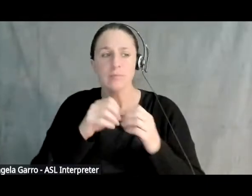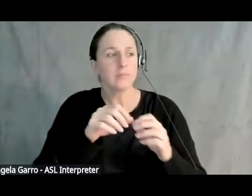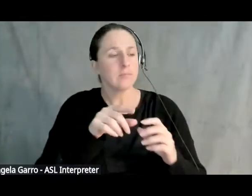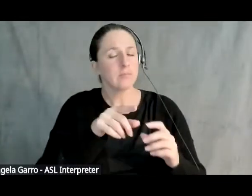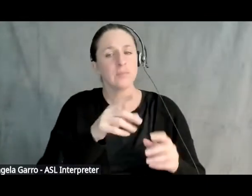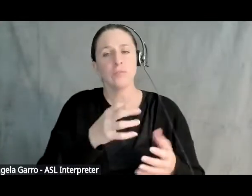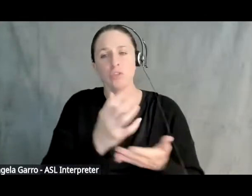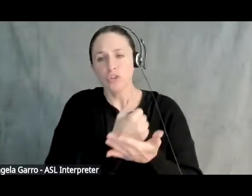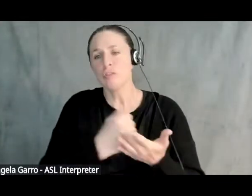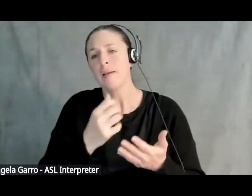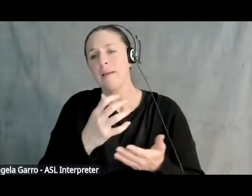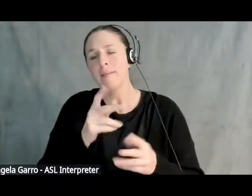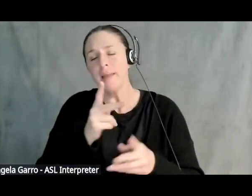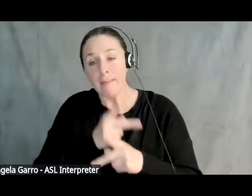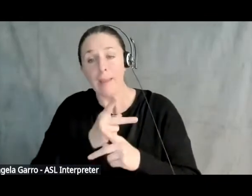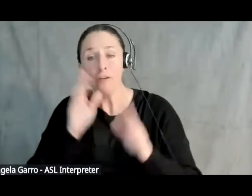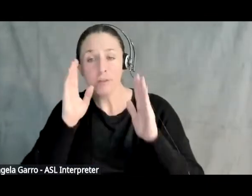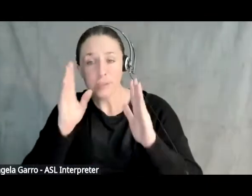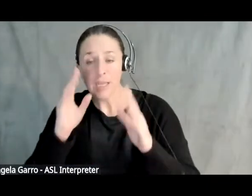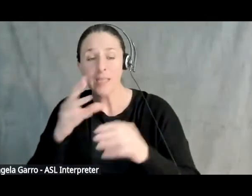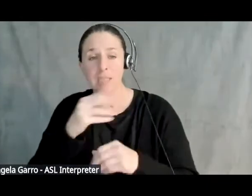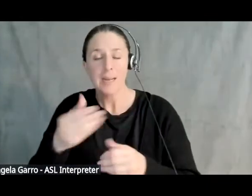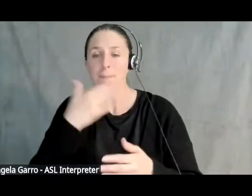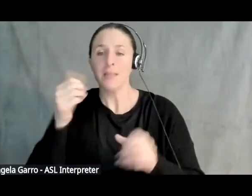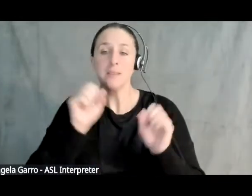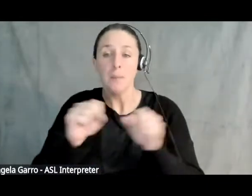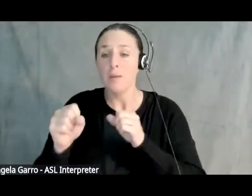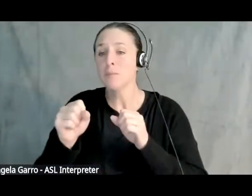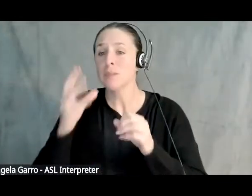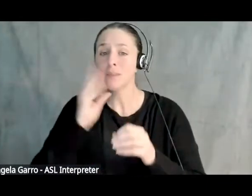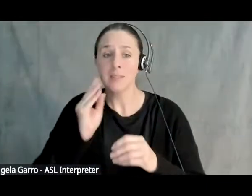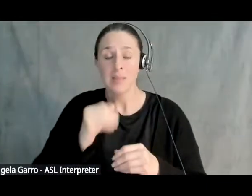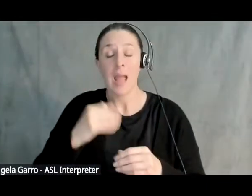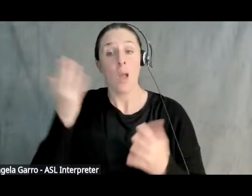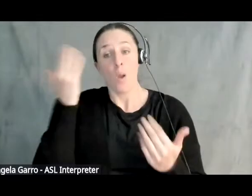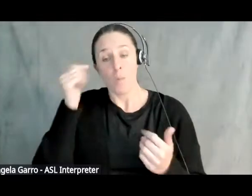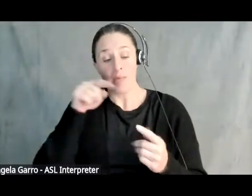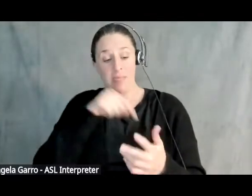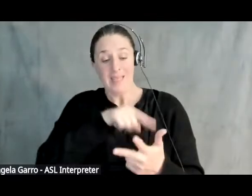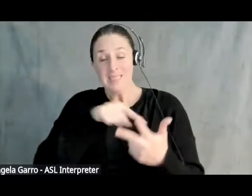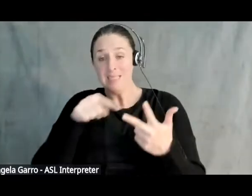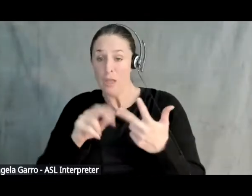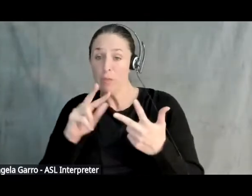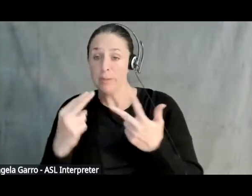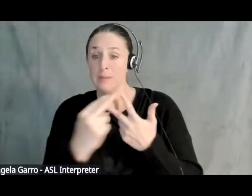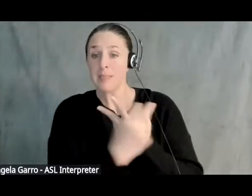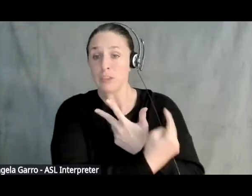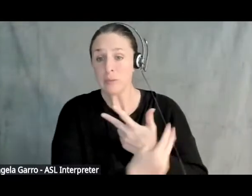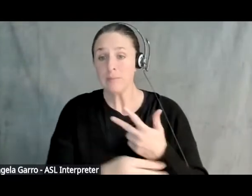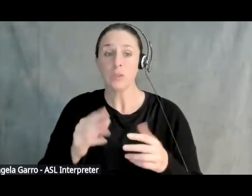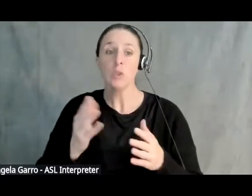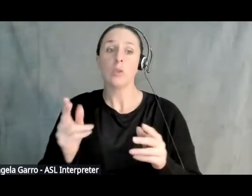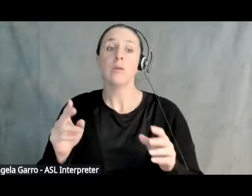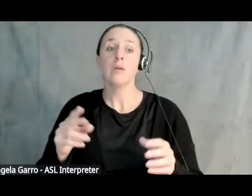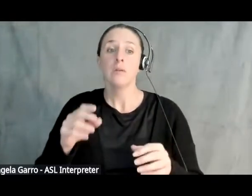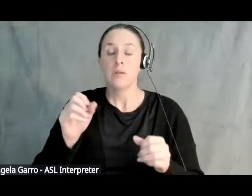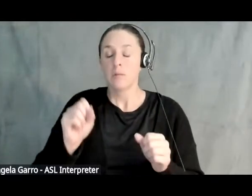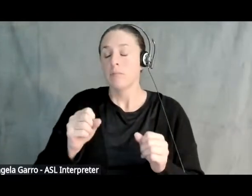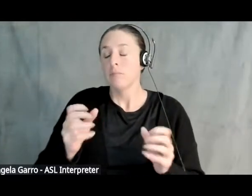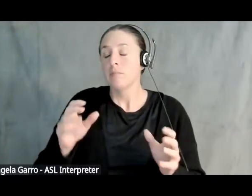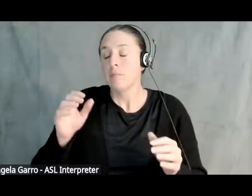educational experience. I hope that these 3 perspectives are useful and help advance this conversation to a meaningful